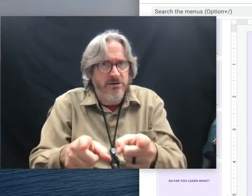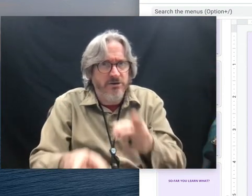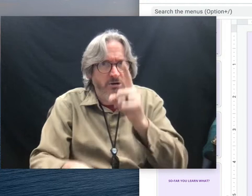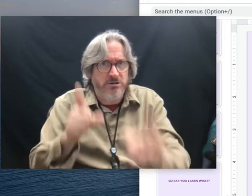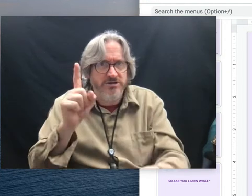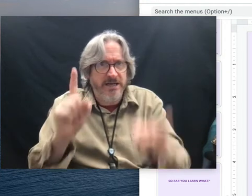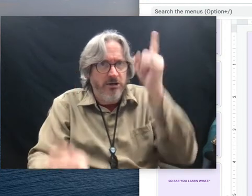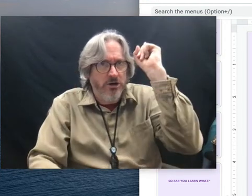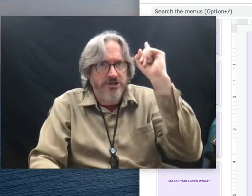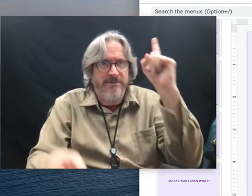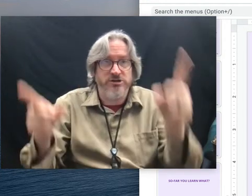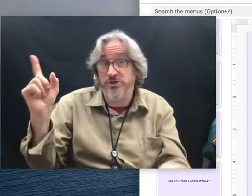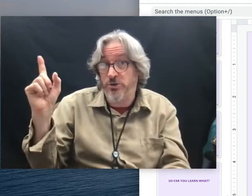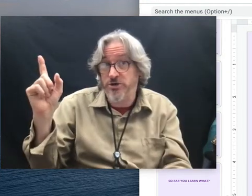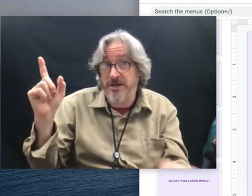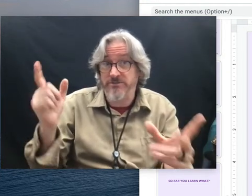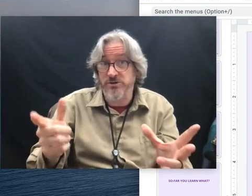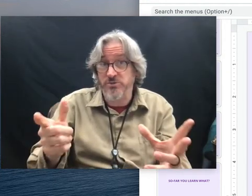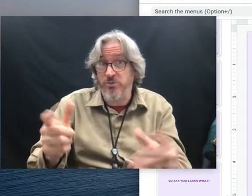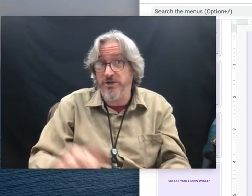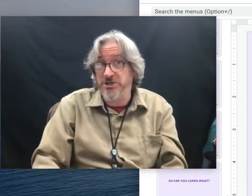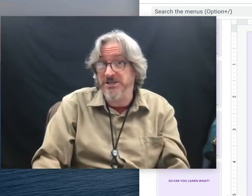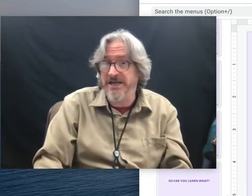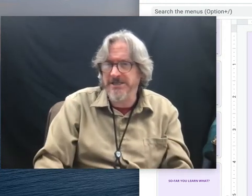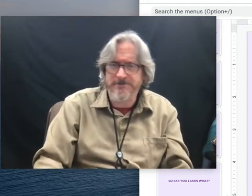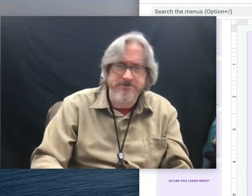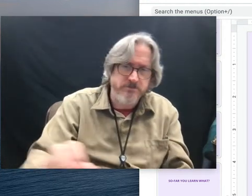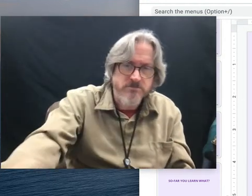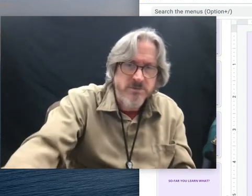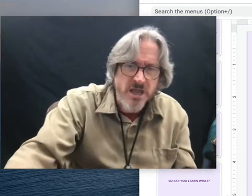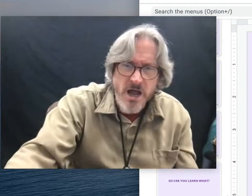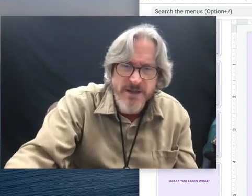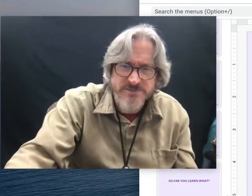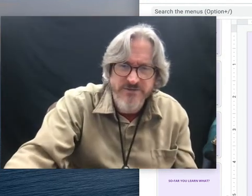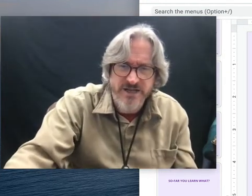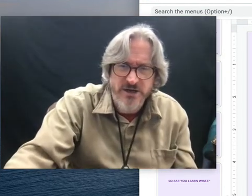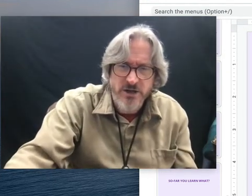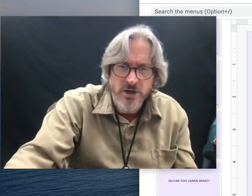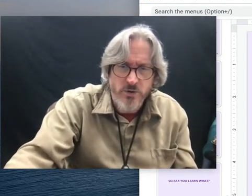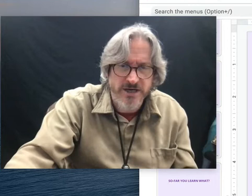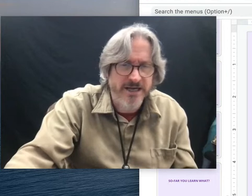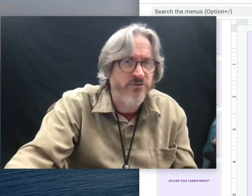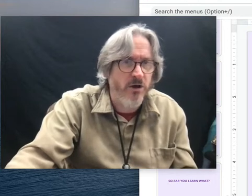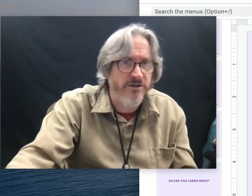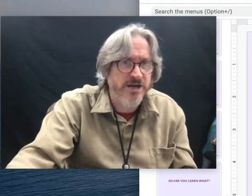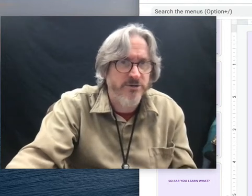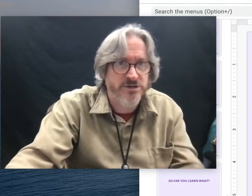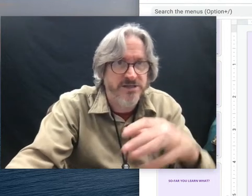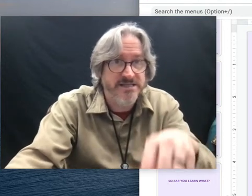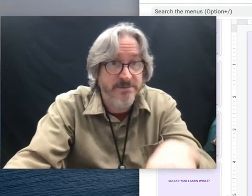they're alternating longer chapters with shorter chapters, which is nice. Makes me feel like we're going to get